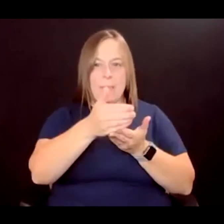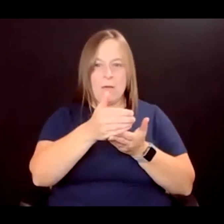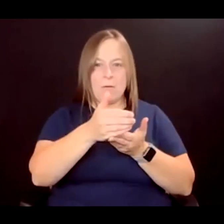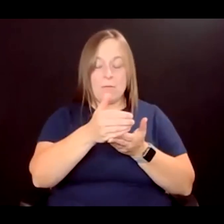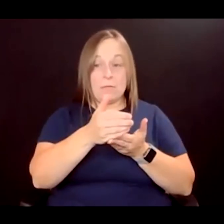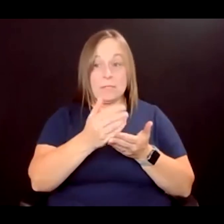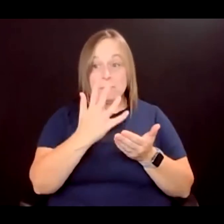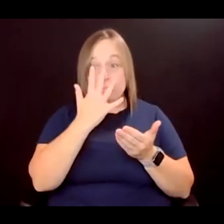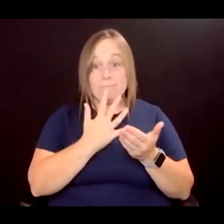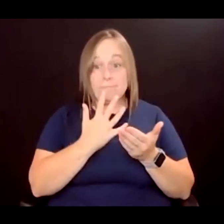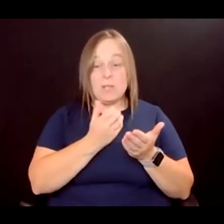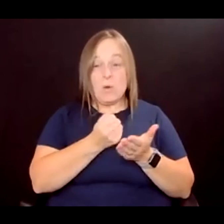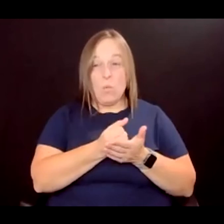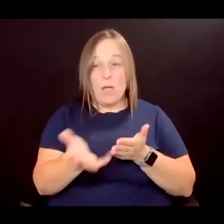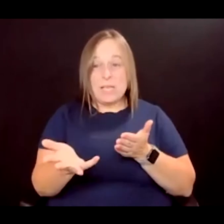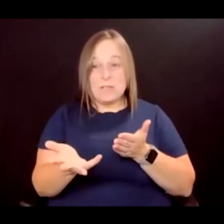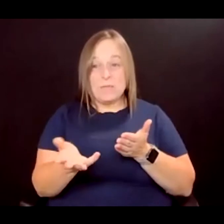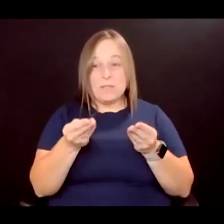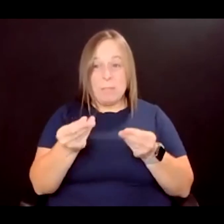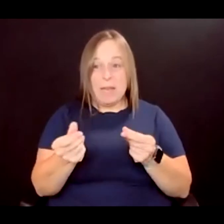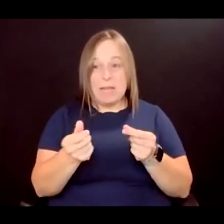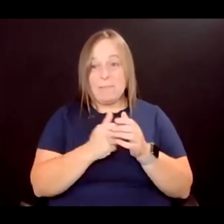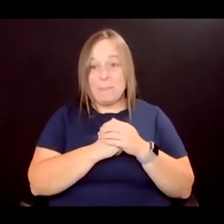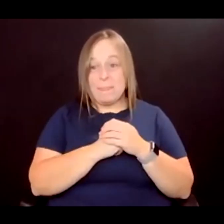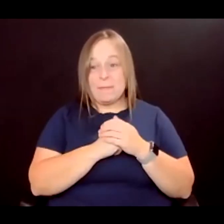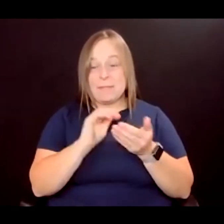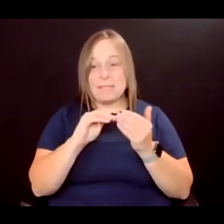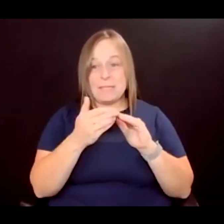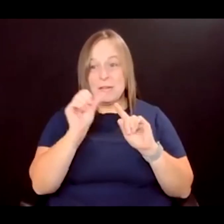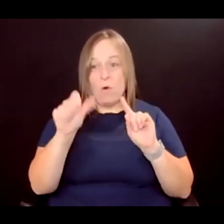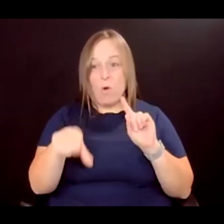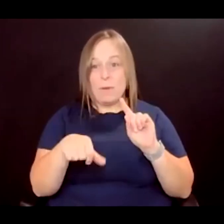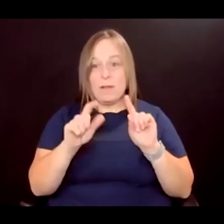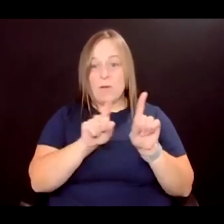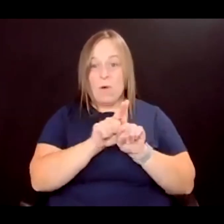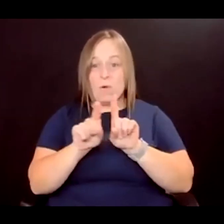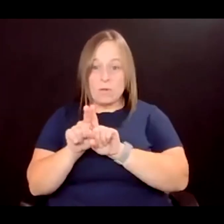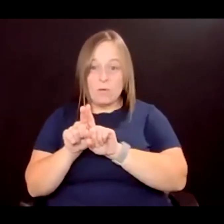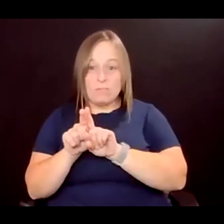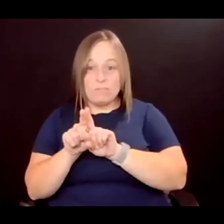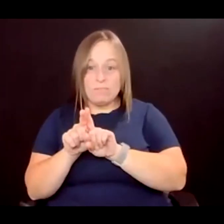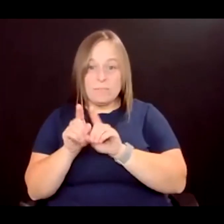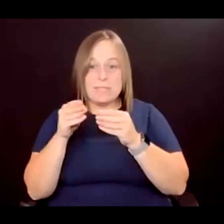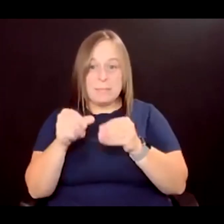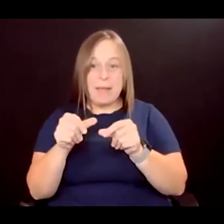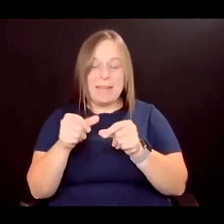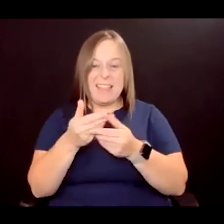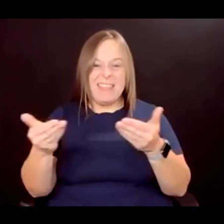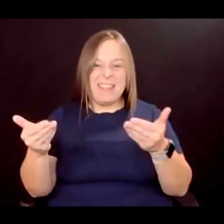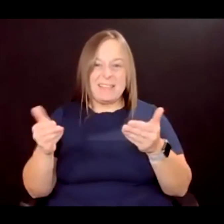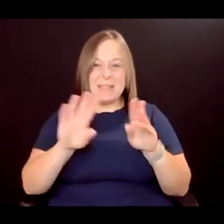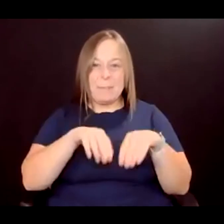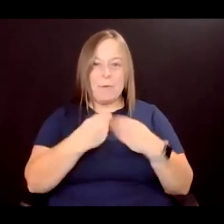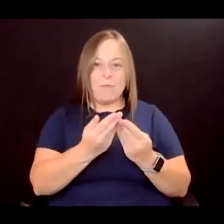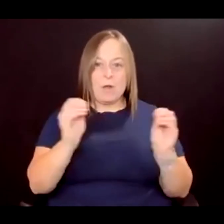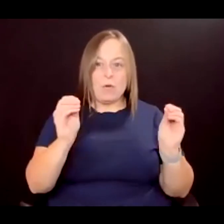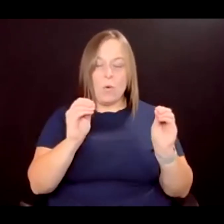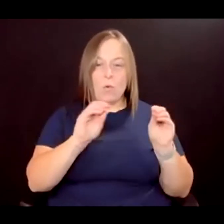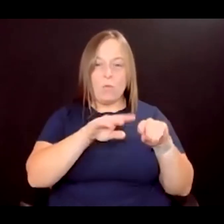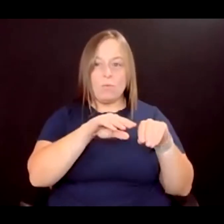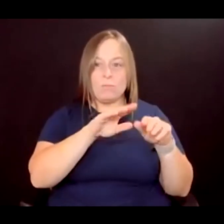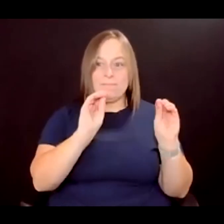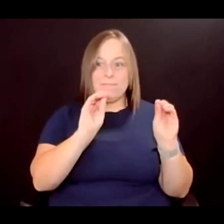to everything that is legally covered by the ADA, but also just standard human being,